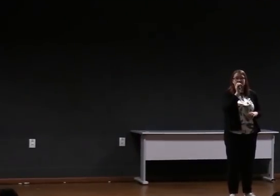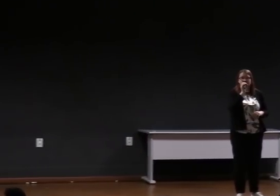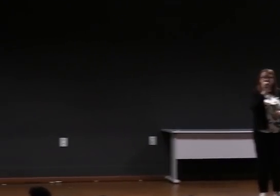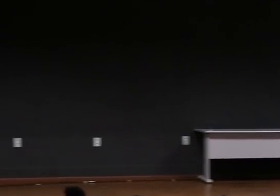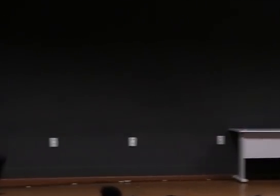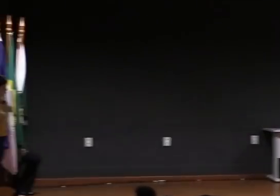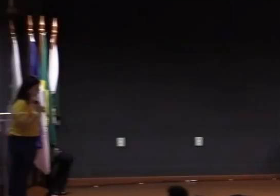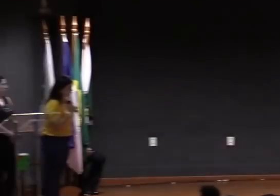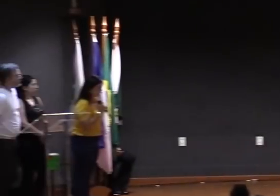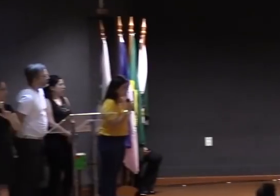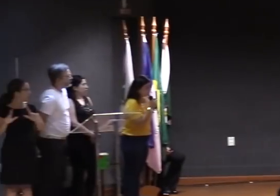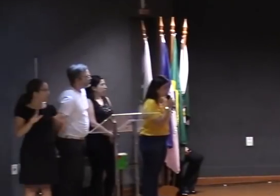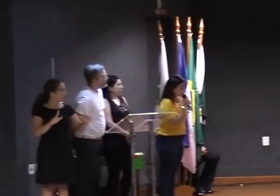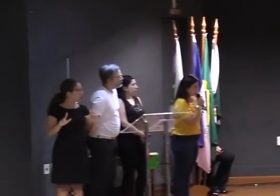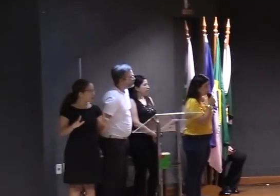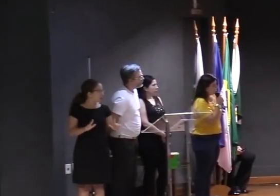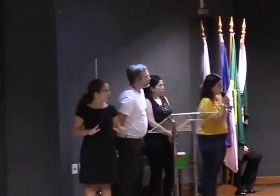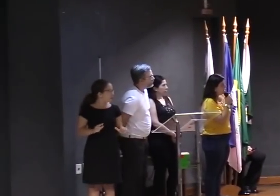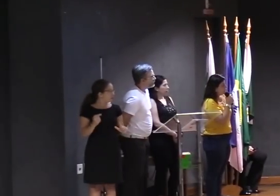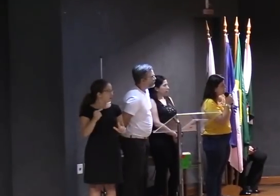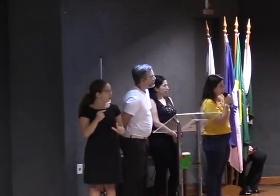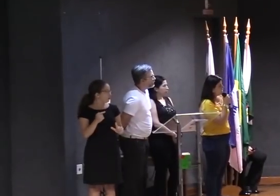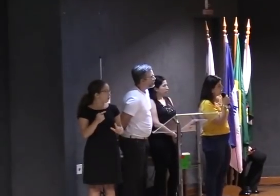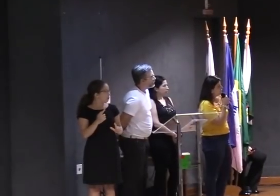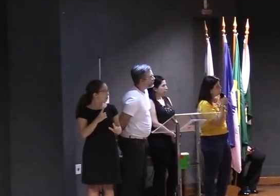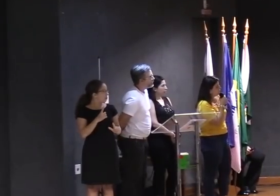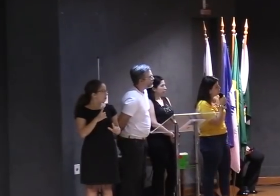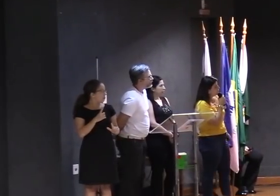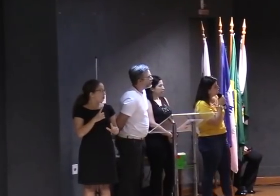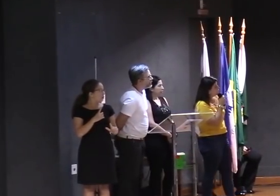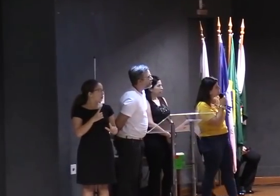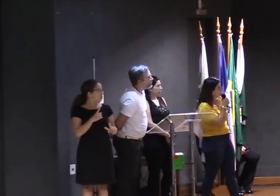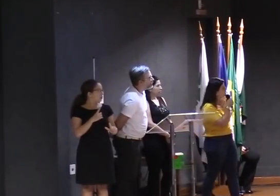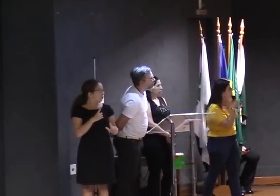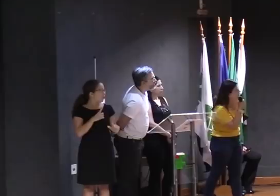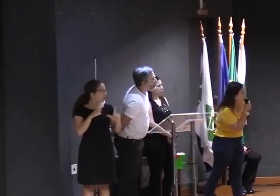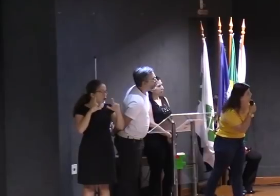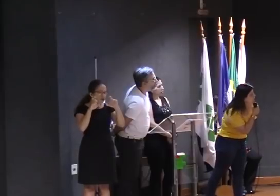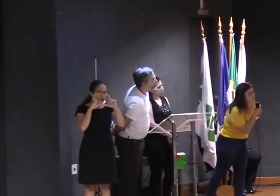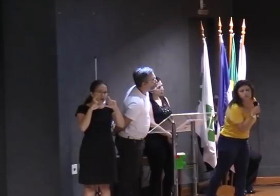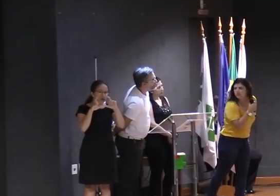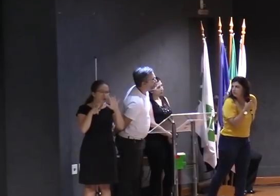blog posts. No canto superior direito, você consegue ver fotos de...